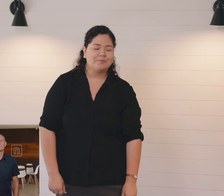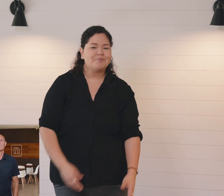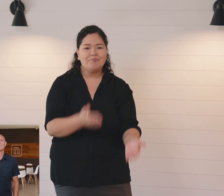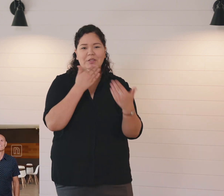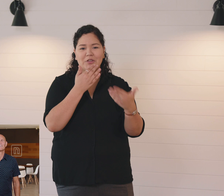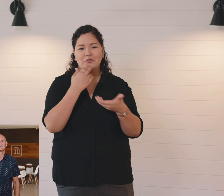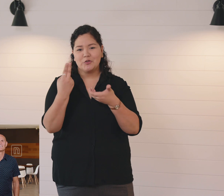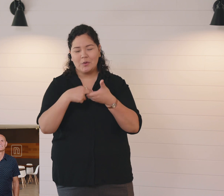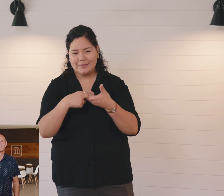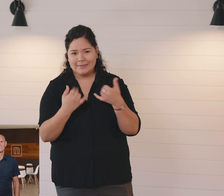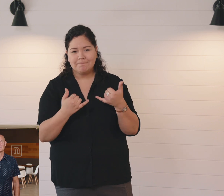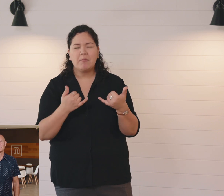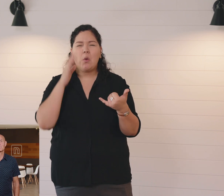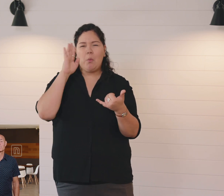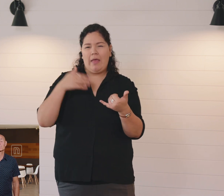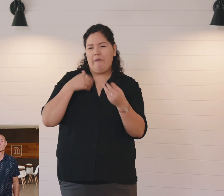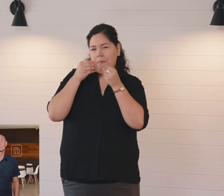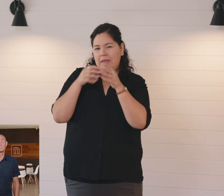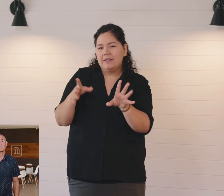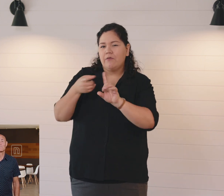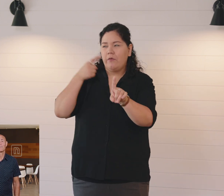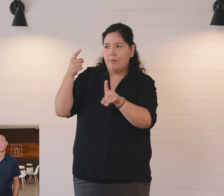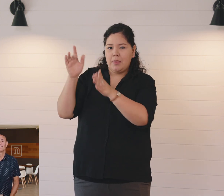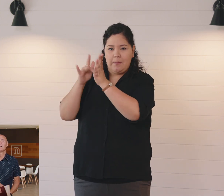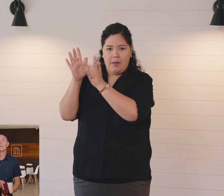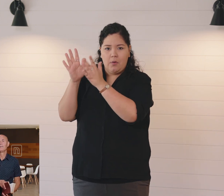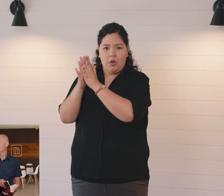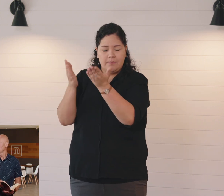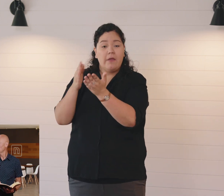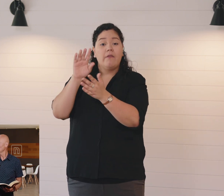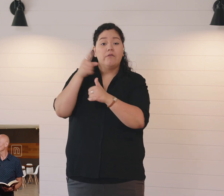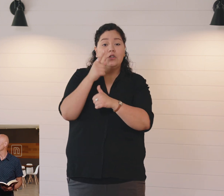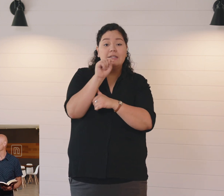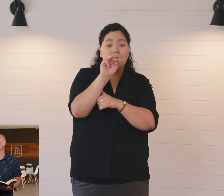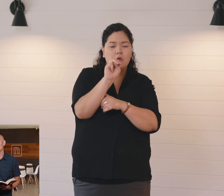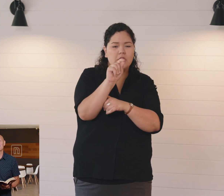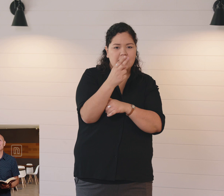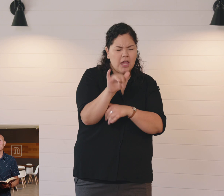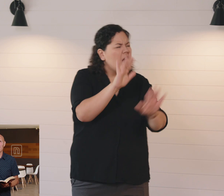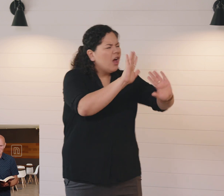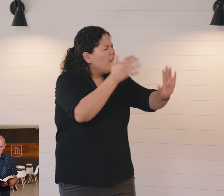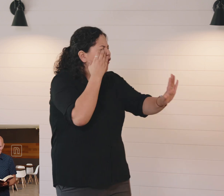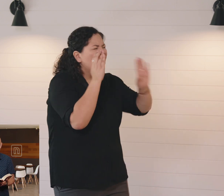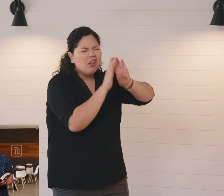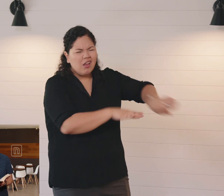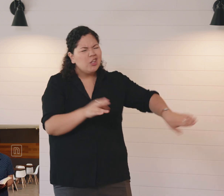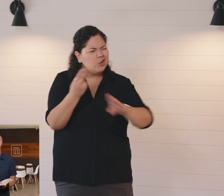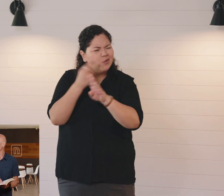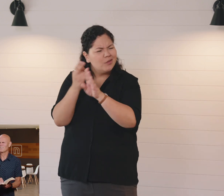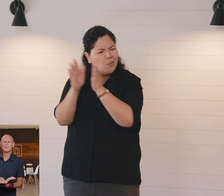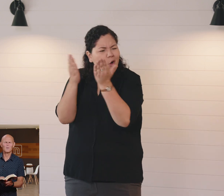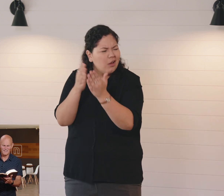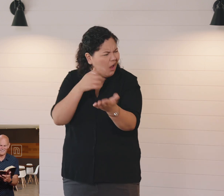Thank you for joining us today. We want to leave you with a blessing from God's word. It's found in the book of 1 Timothy. No. Put the phone away. We're reading it from the